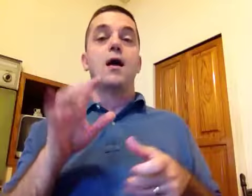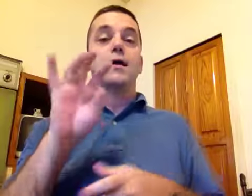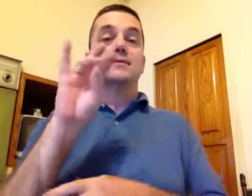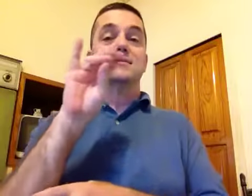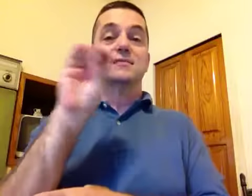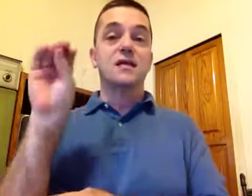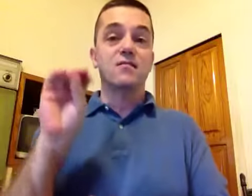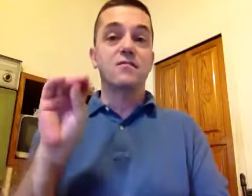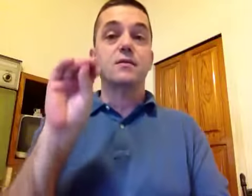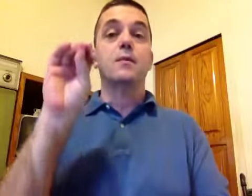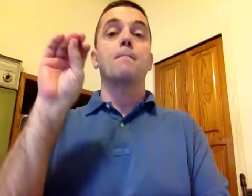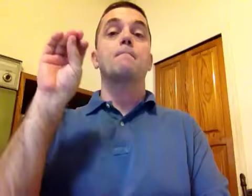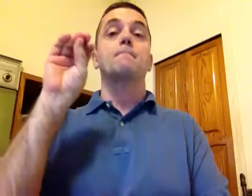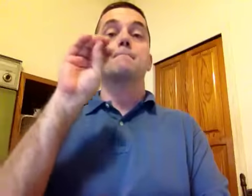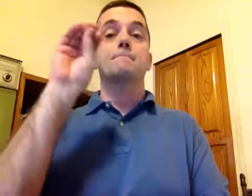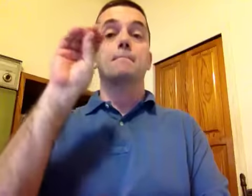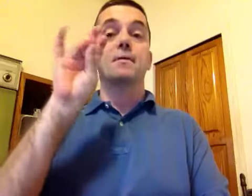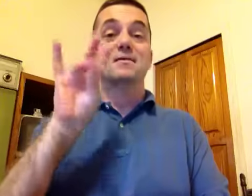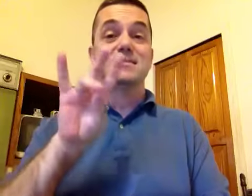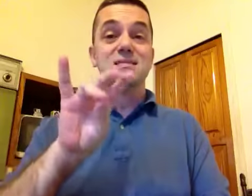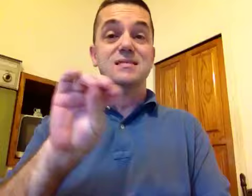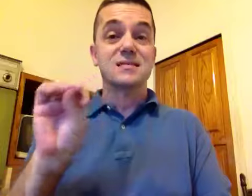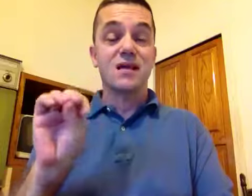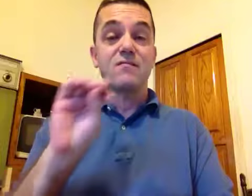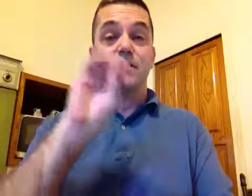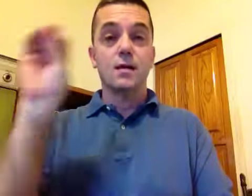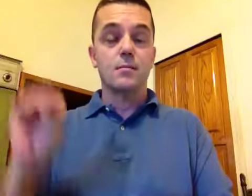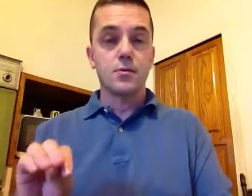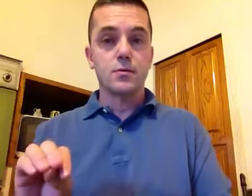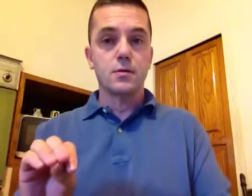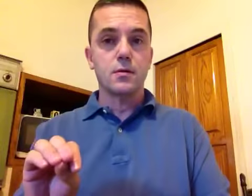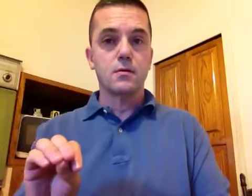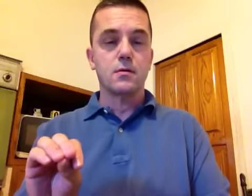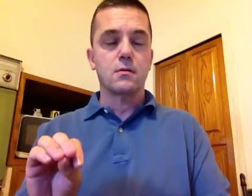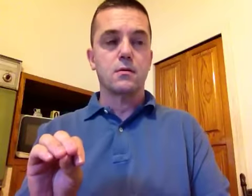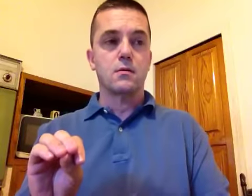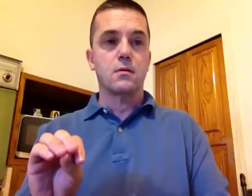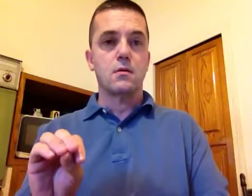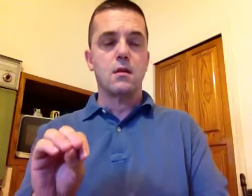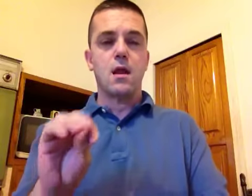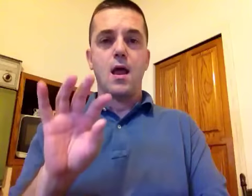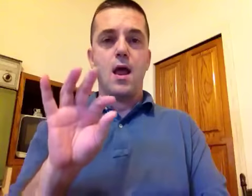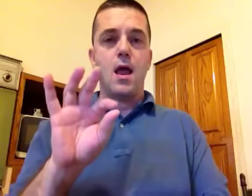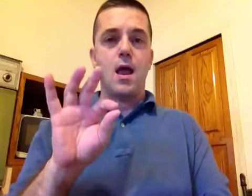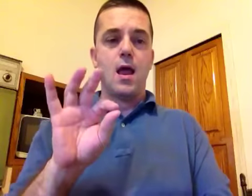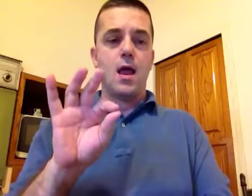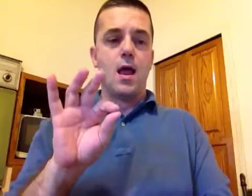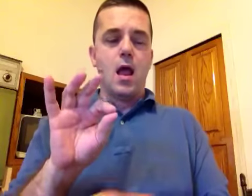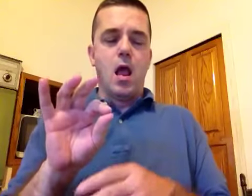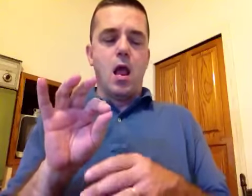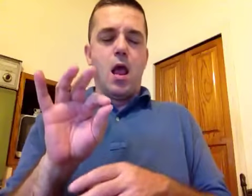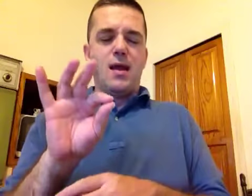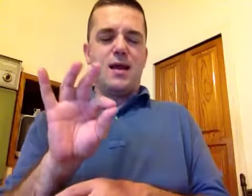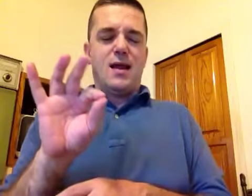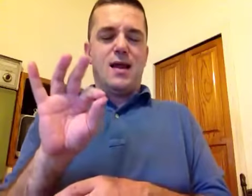money. That's all of them. It is a really